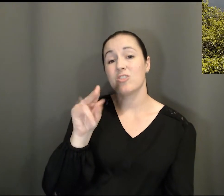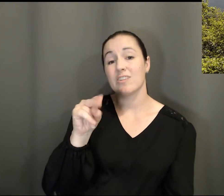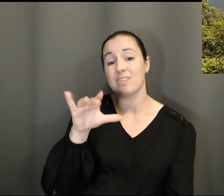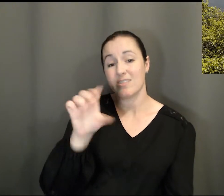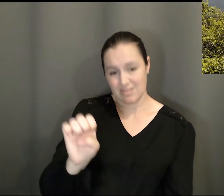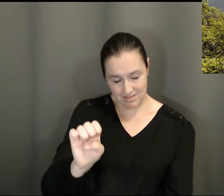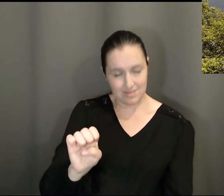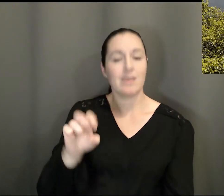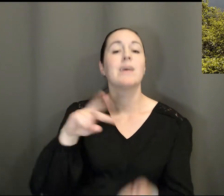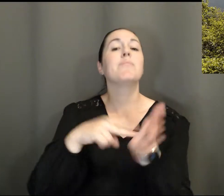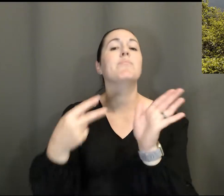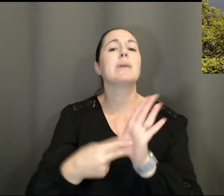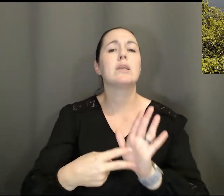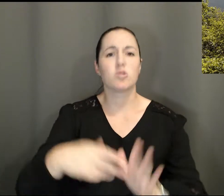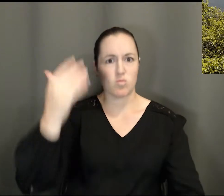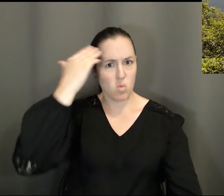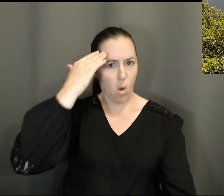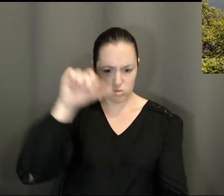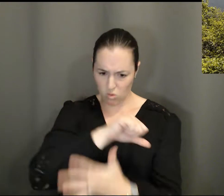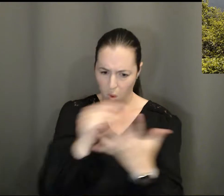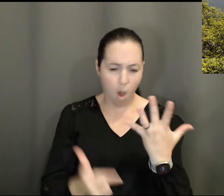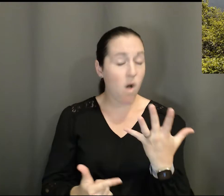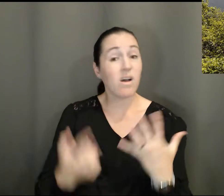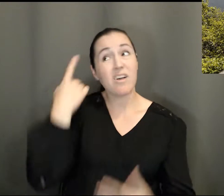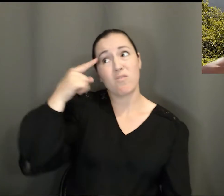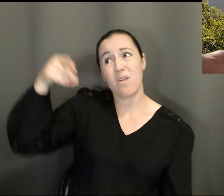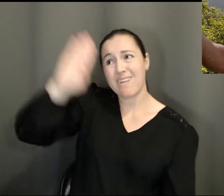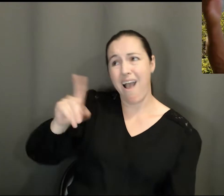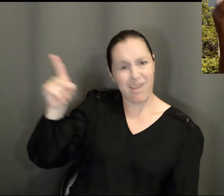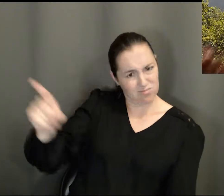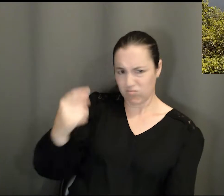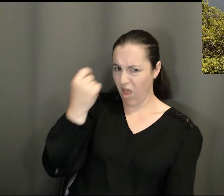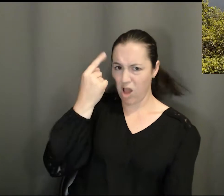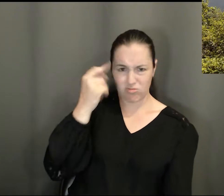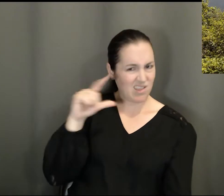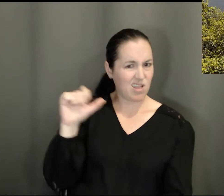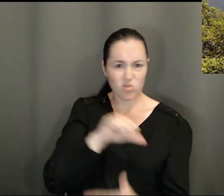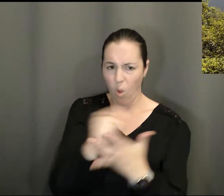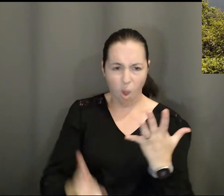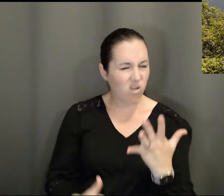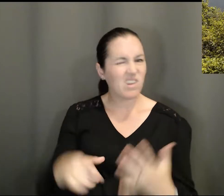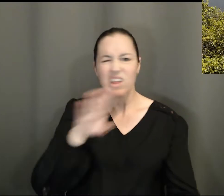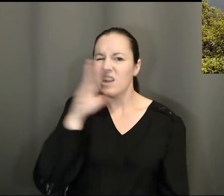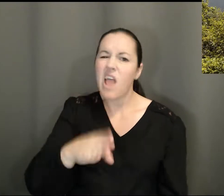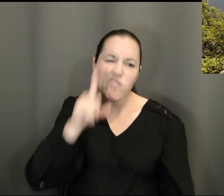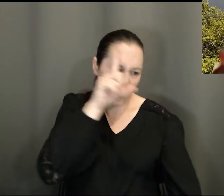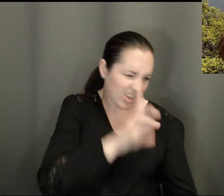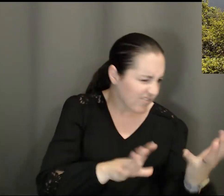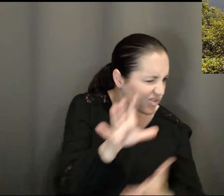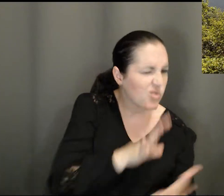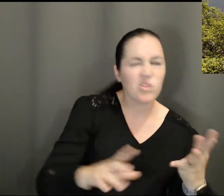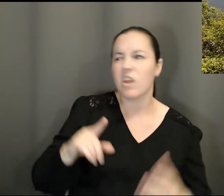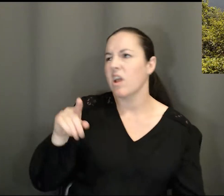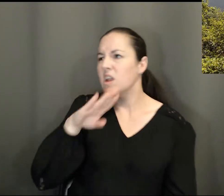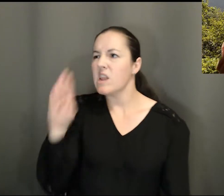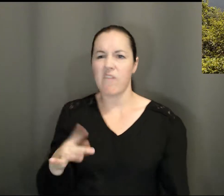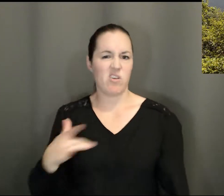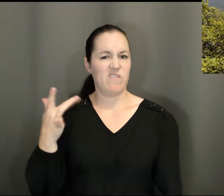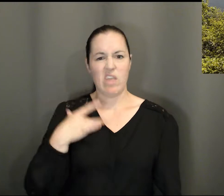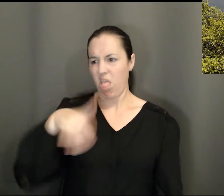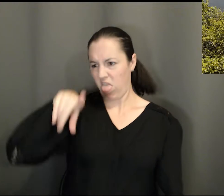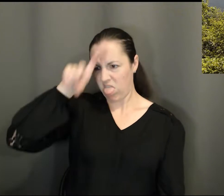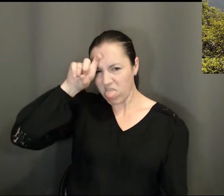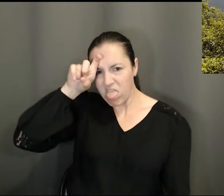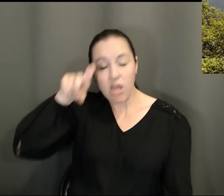off guard. Nothing is hidden from Him. There are some things that you'll never hear God say, things that you'll never hear Him say,